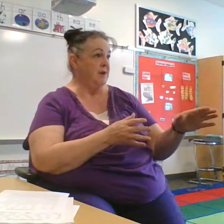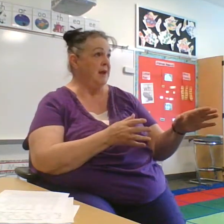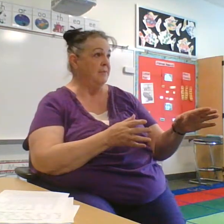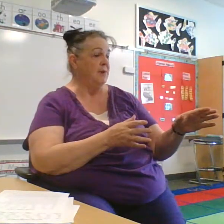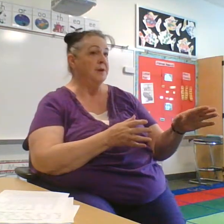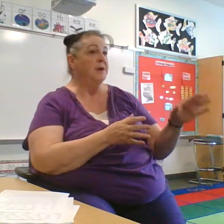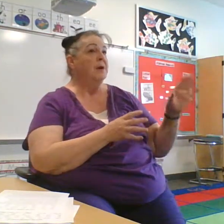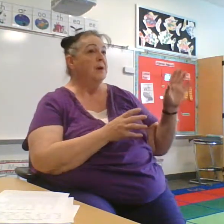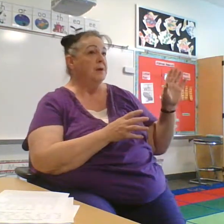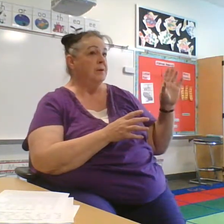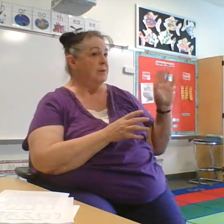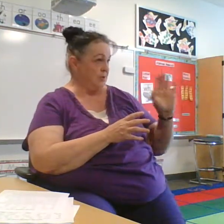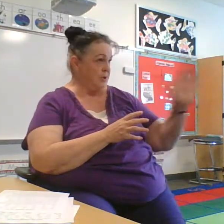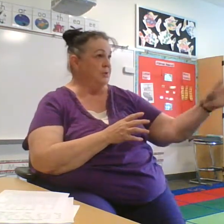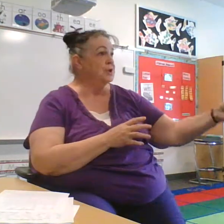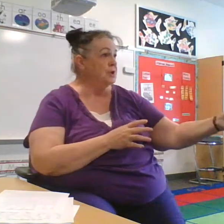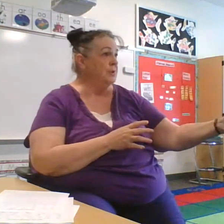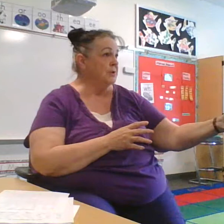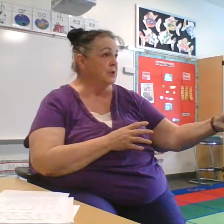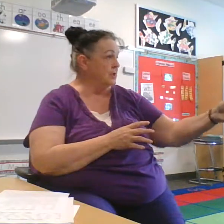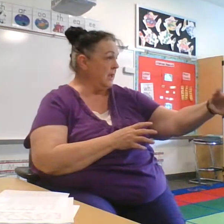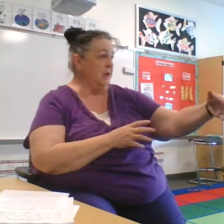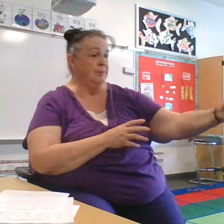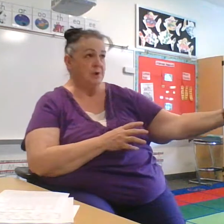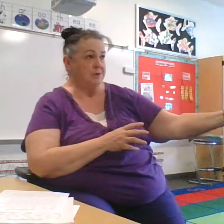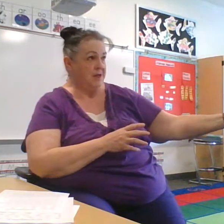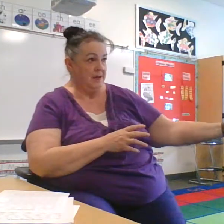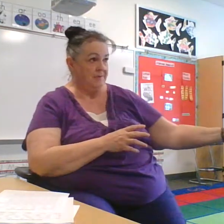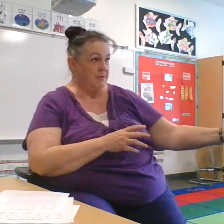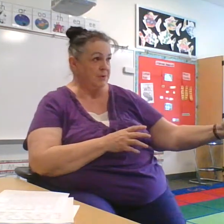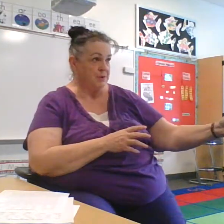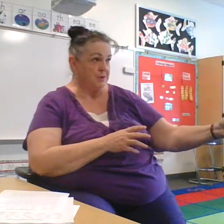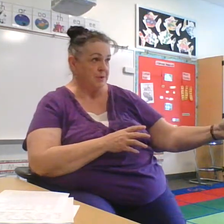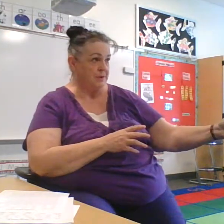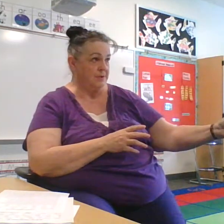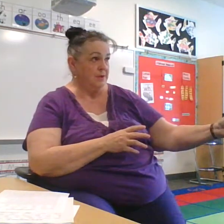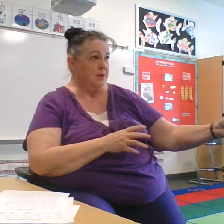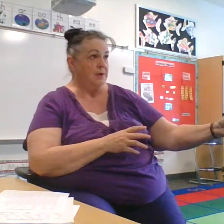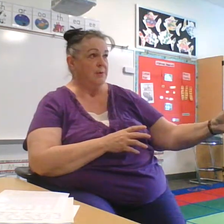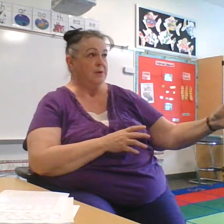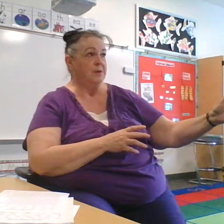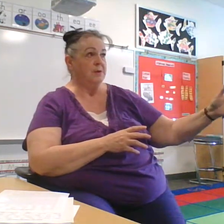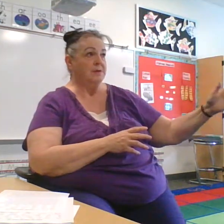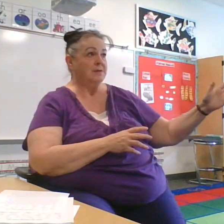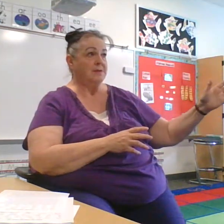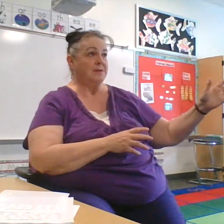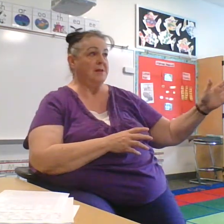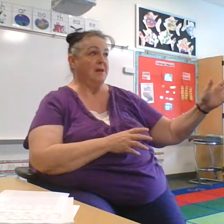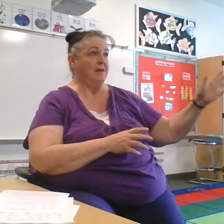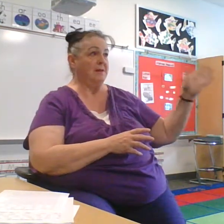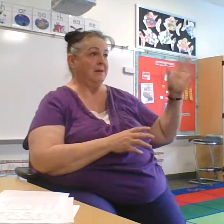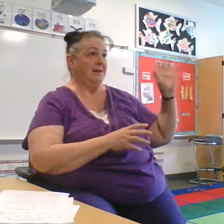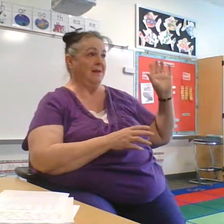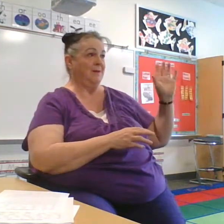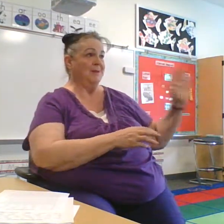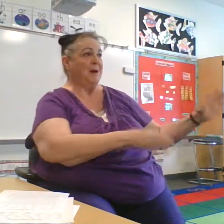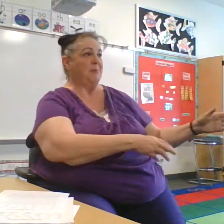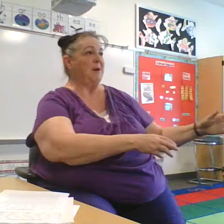have one. Talk to the student just like you would talk to any of your other students. You wouldn't tell, you know, a typewriter